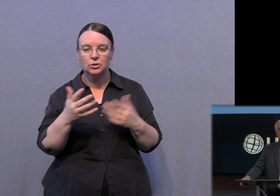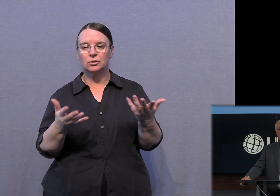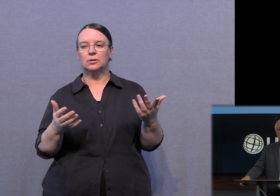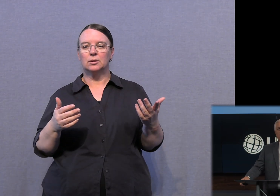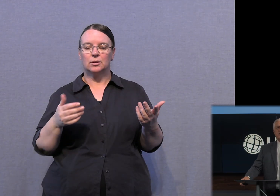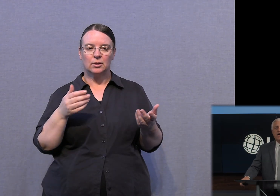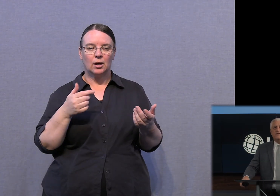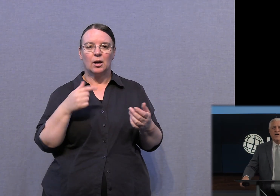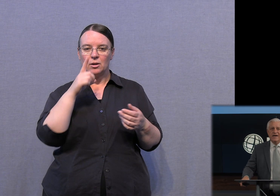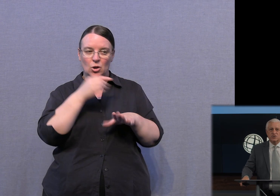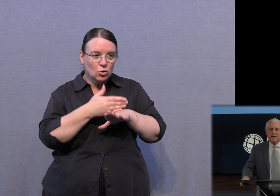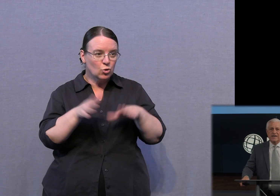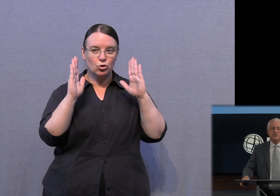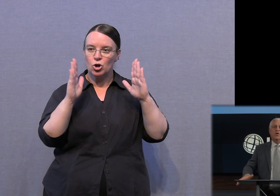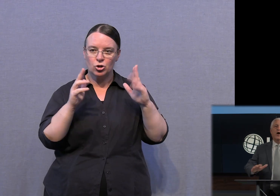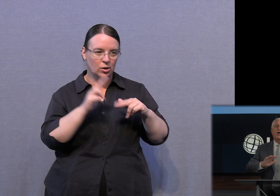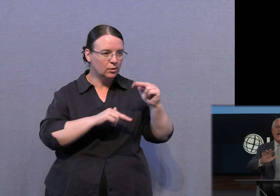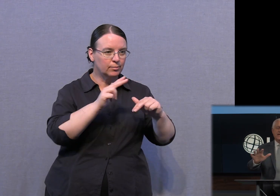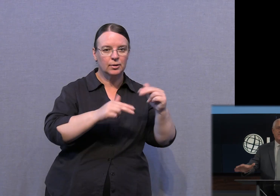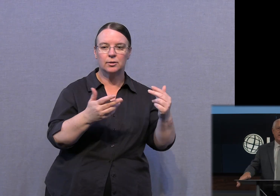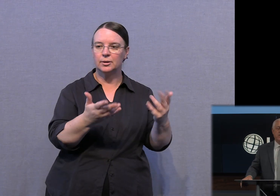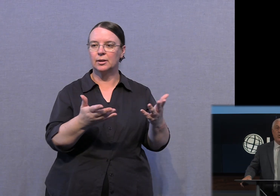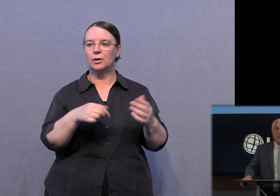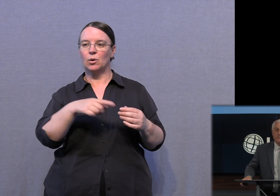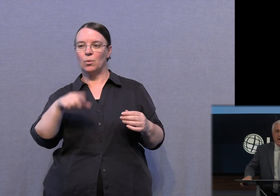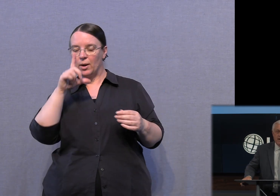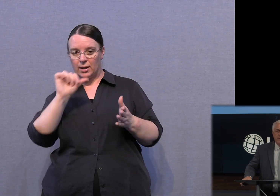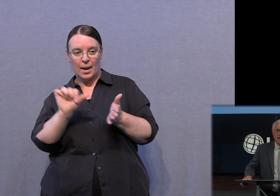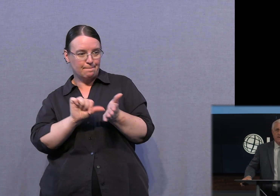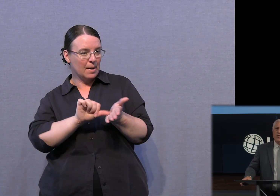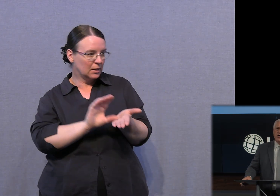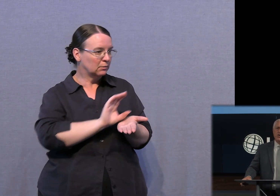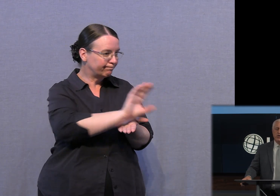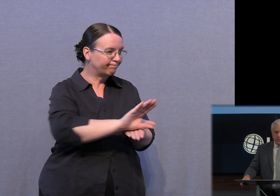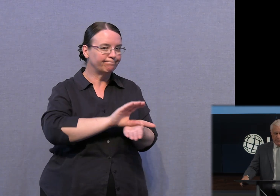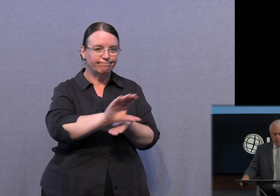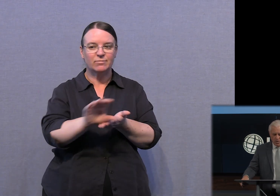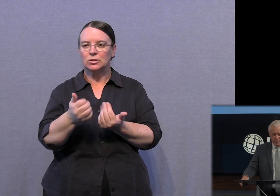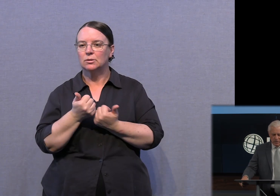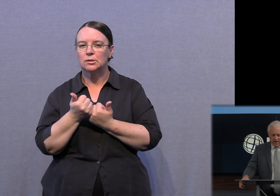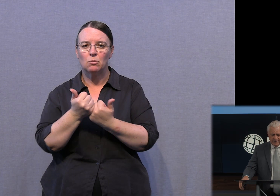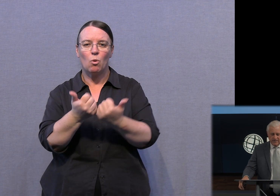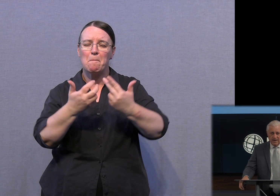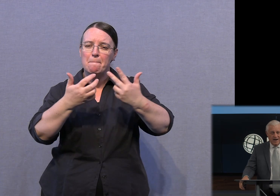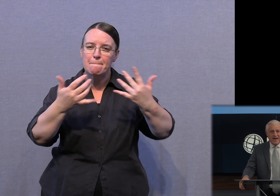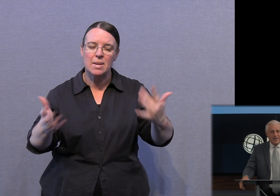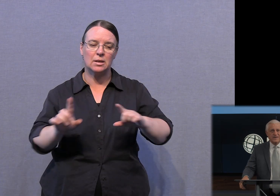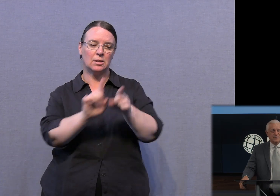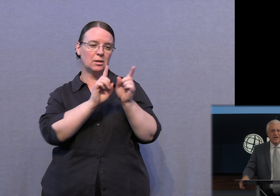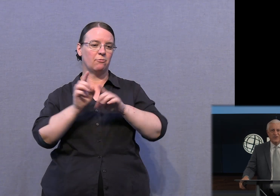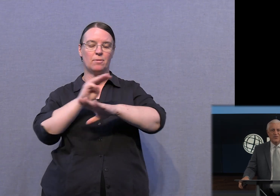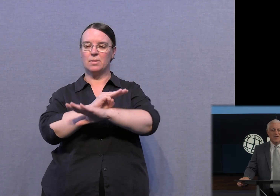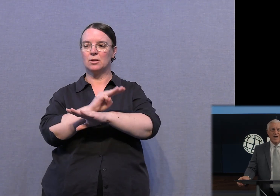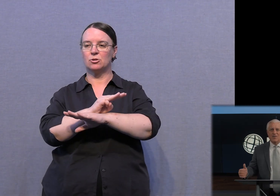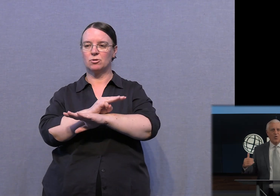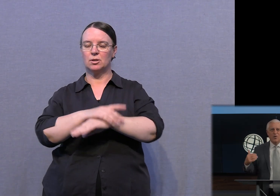been able to reach out financially and support all aspects of the work of God that we couldn't do if we weren't united. I'm happy to